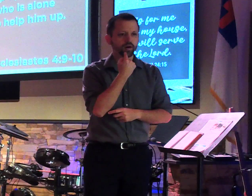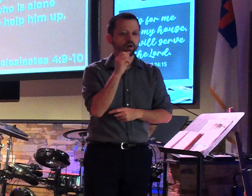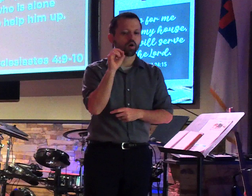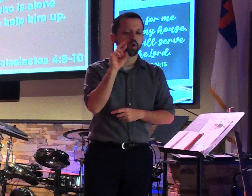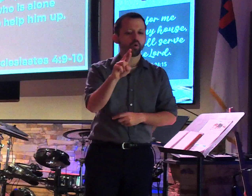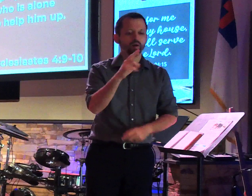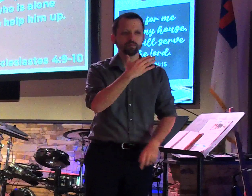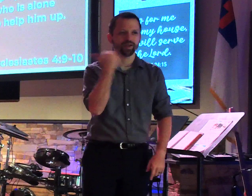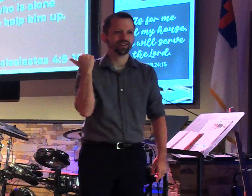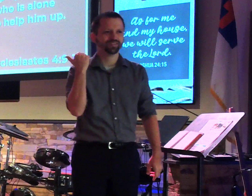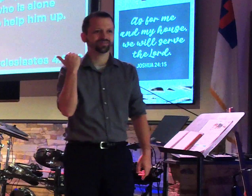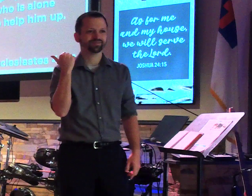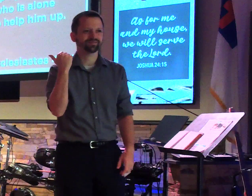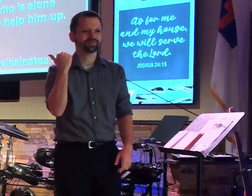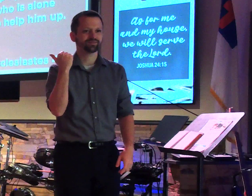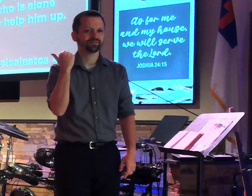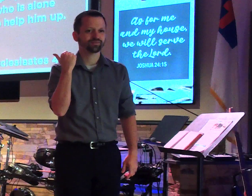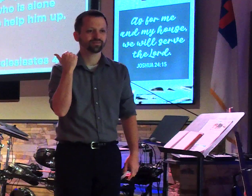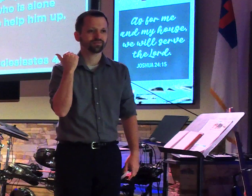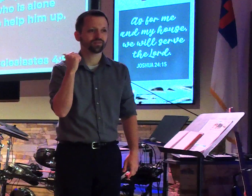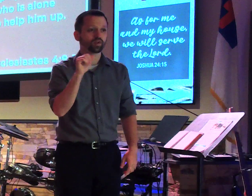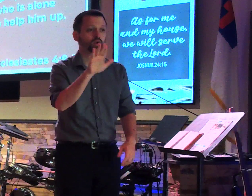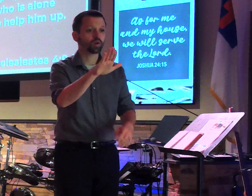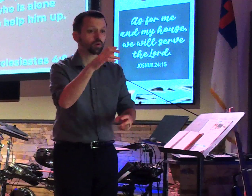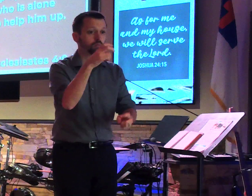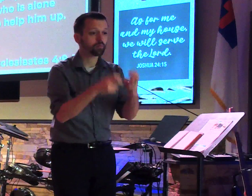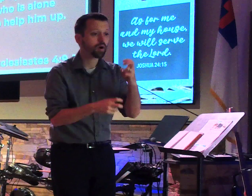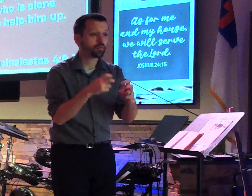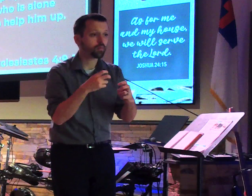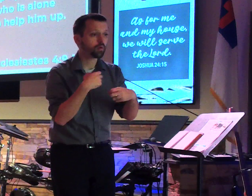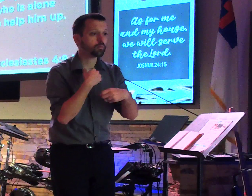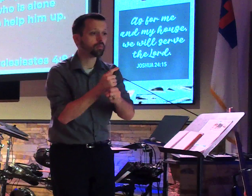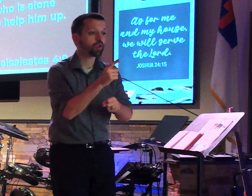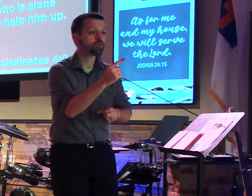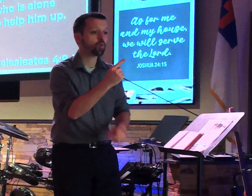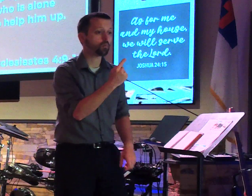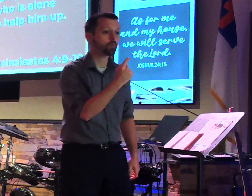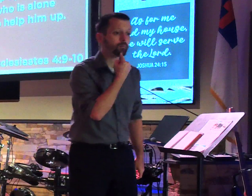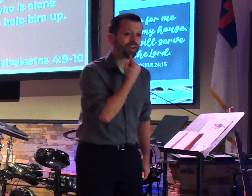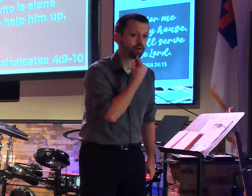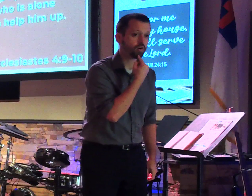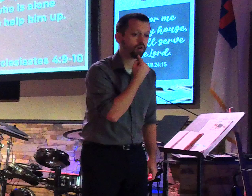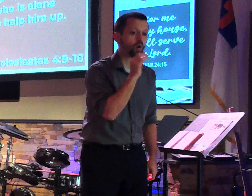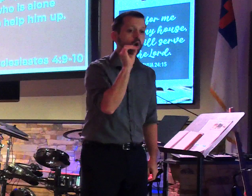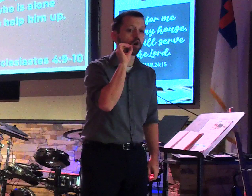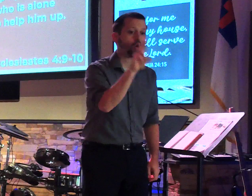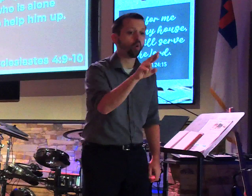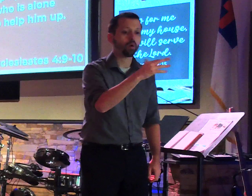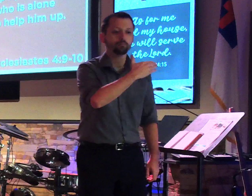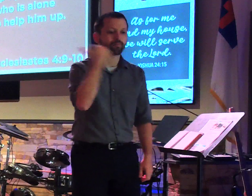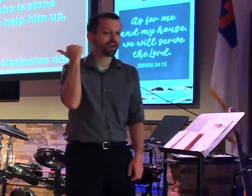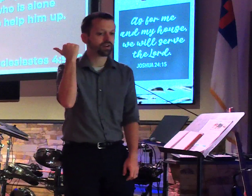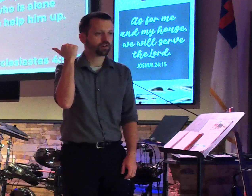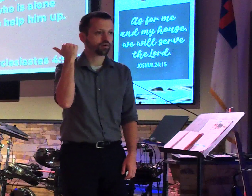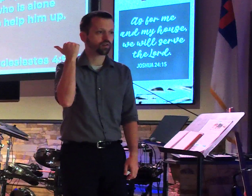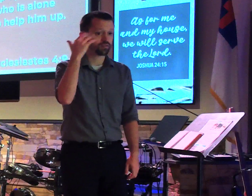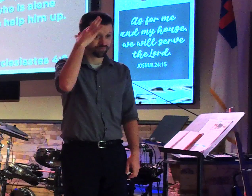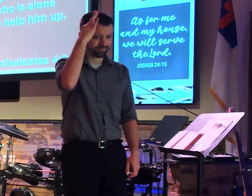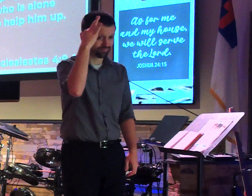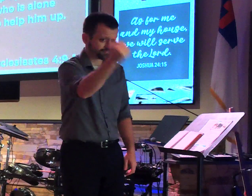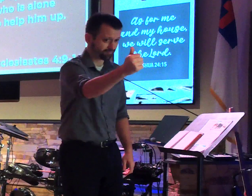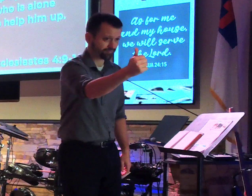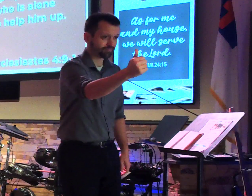better. Your problems can make you a bitter person or a better person. That's up to